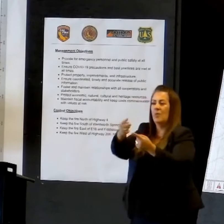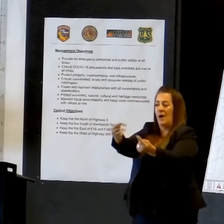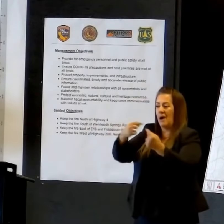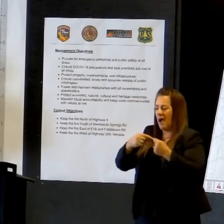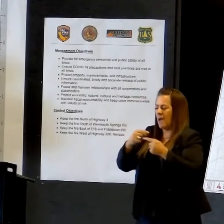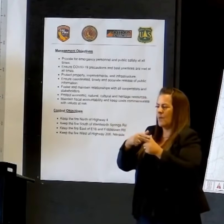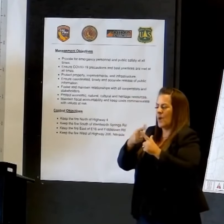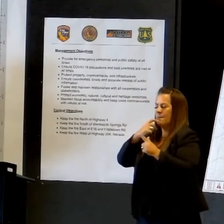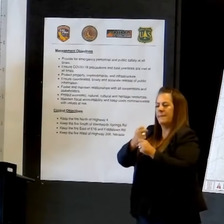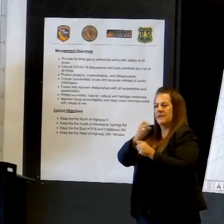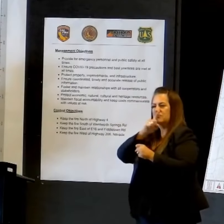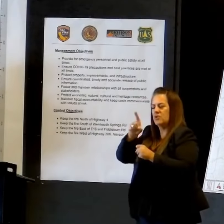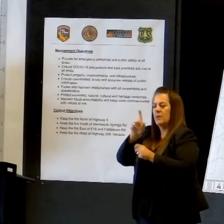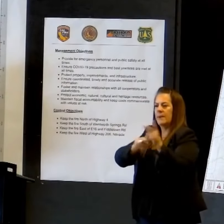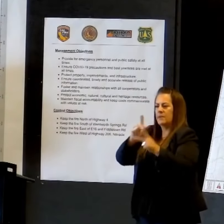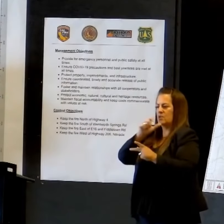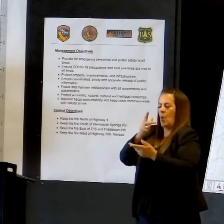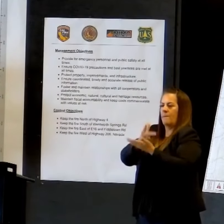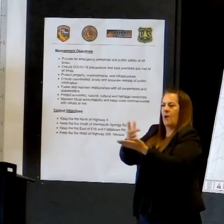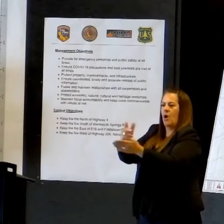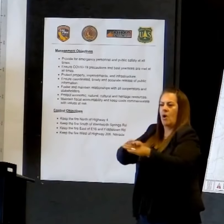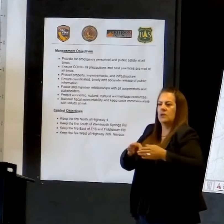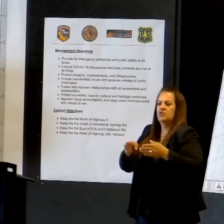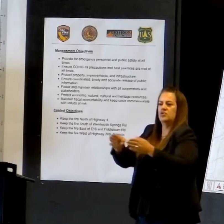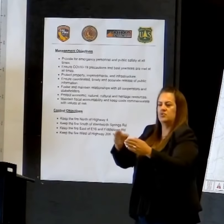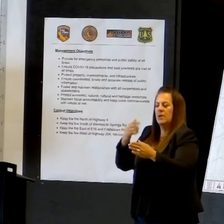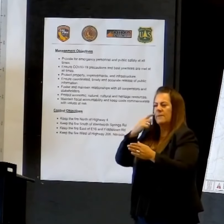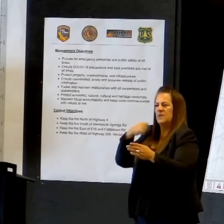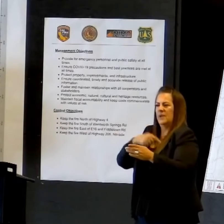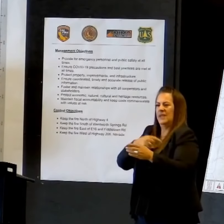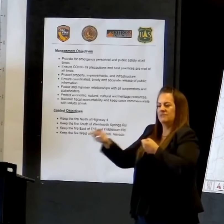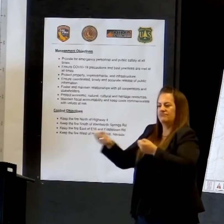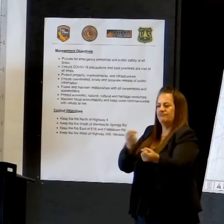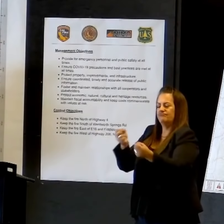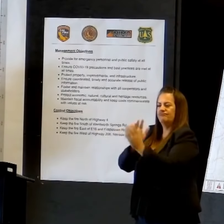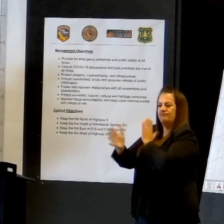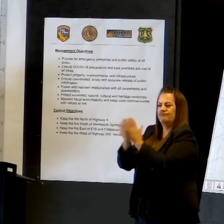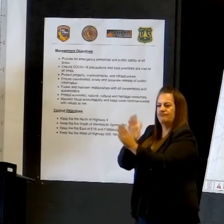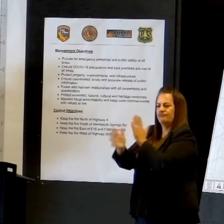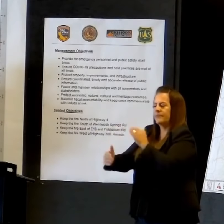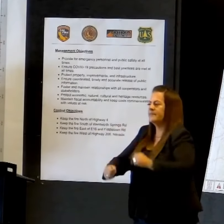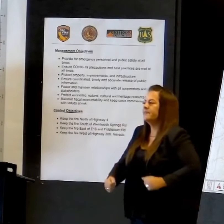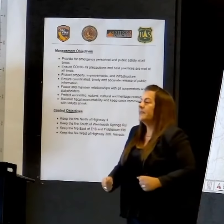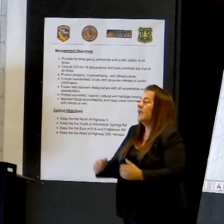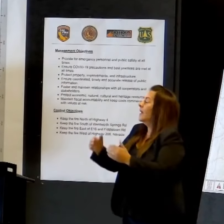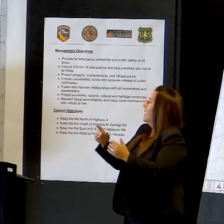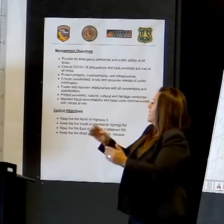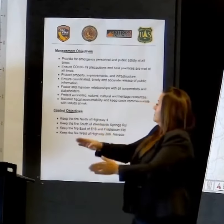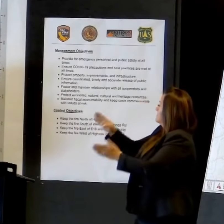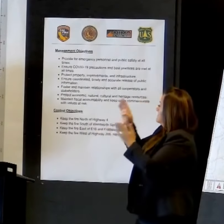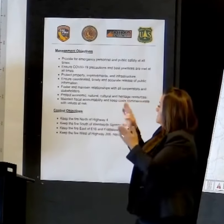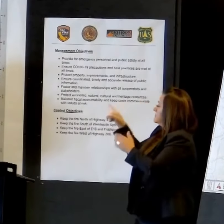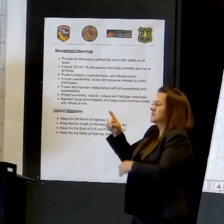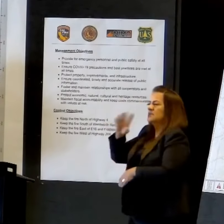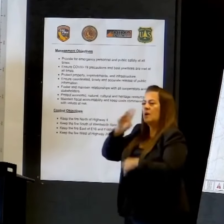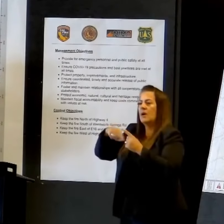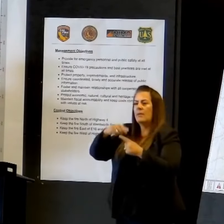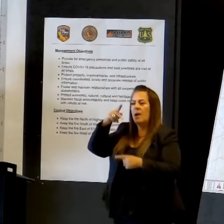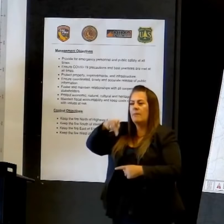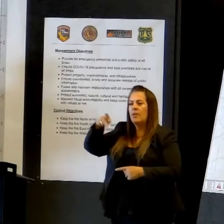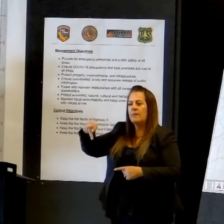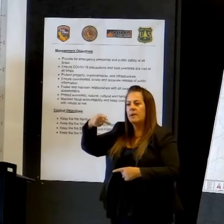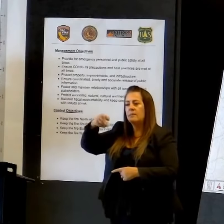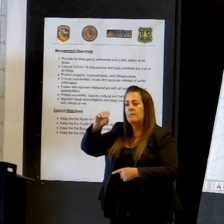into the neighborhoods. Coming around up through Division 50 through Pollock Pines, this is a troublesome spot. If